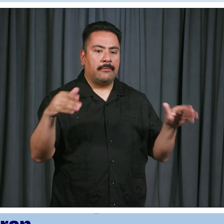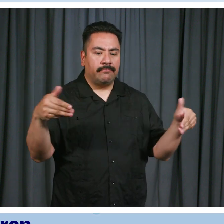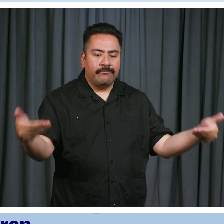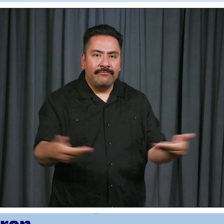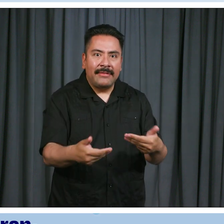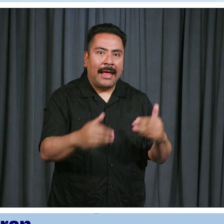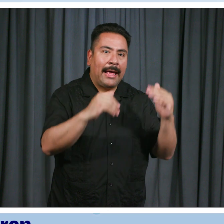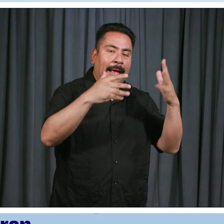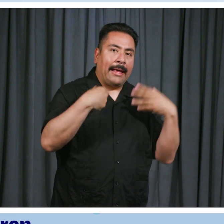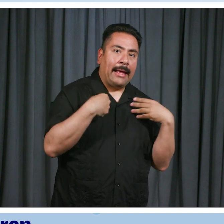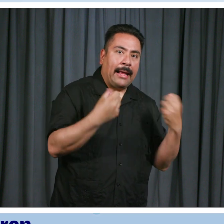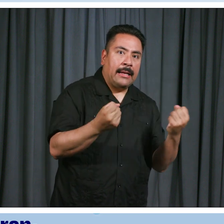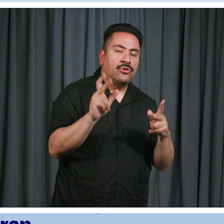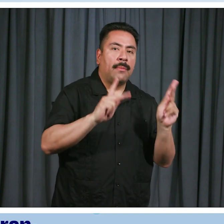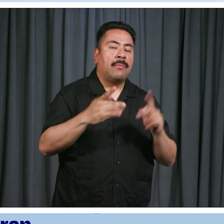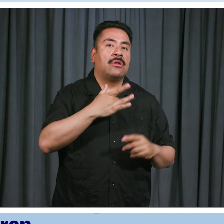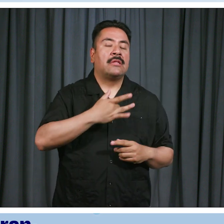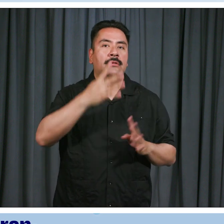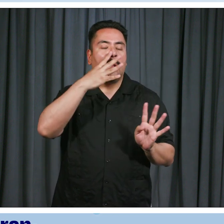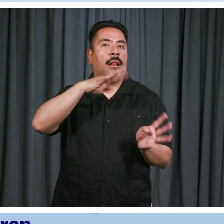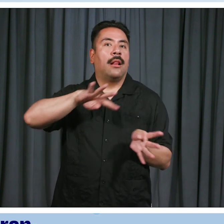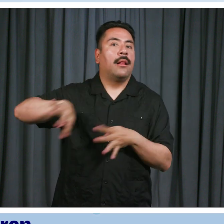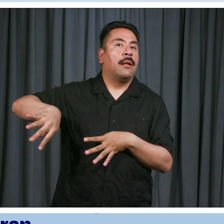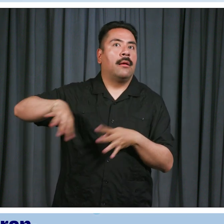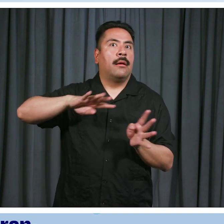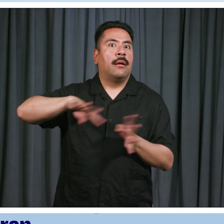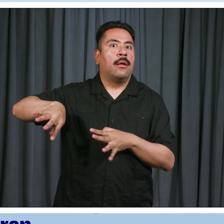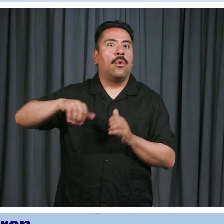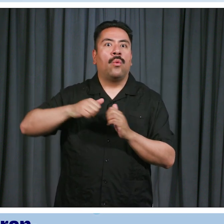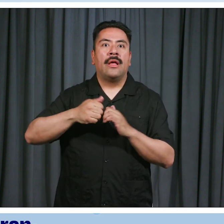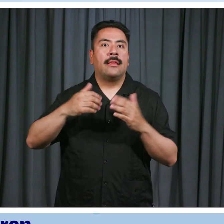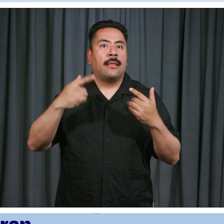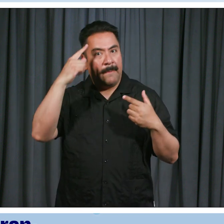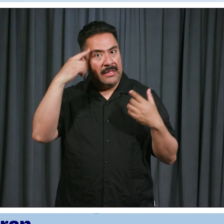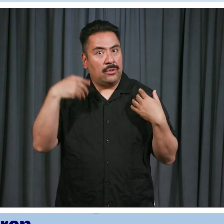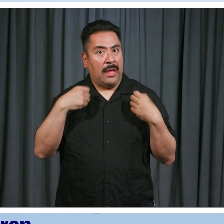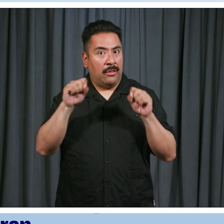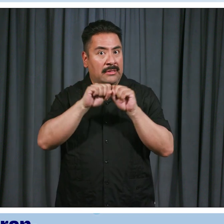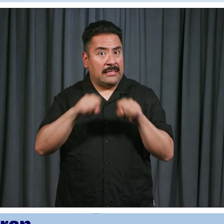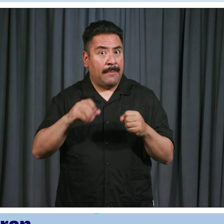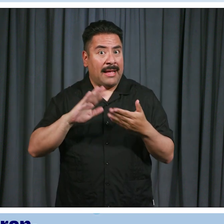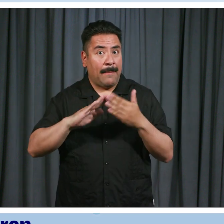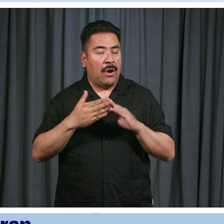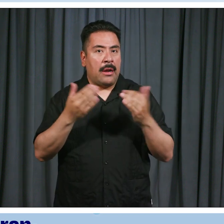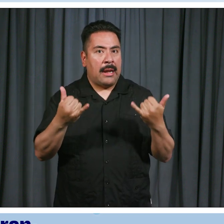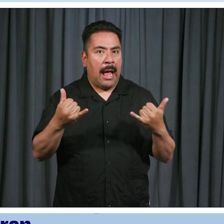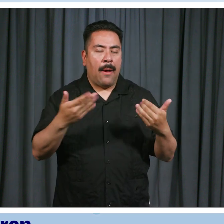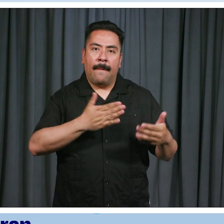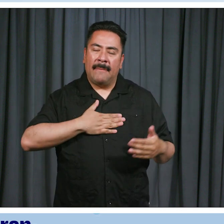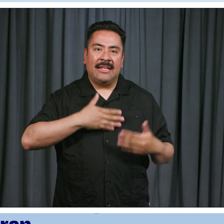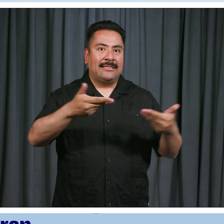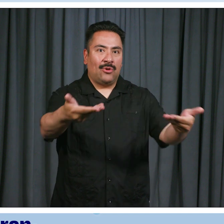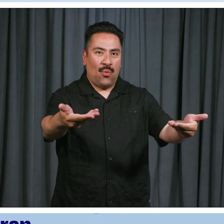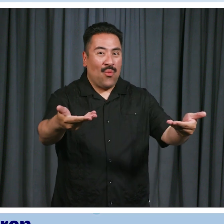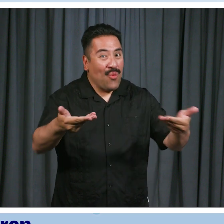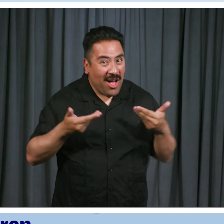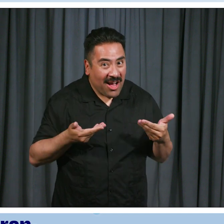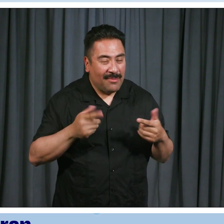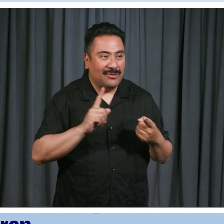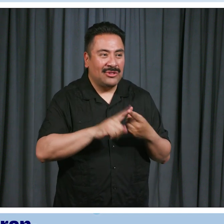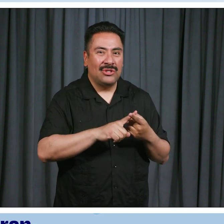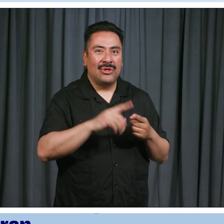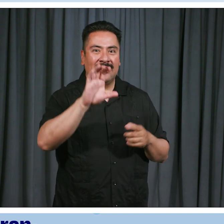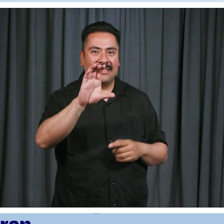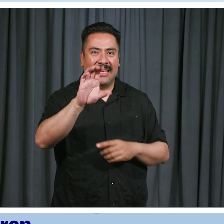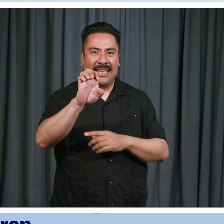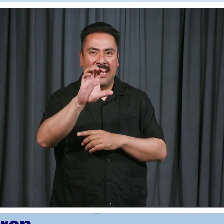who are overlooked in our mental health system and in our community. Now, please give a very warm welcome to